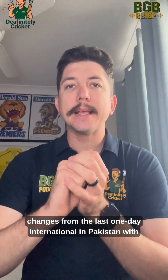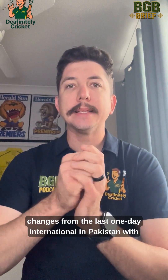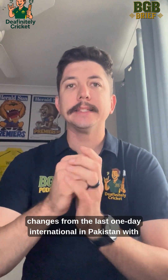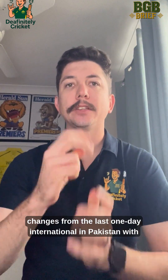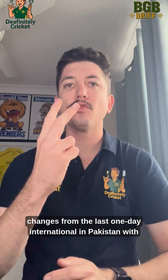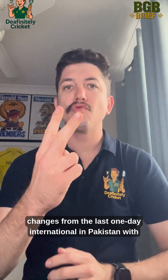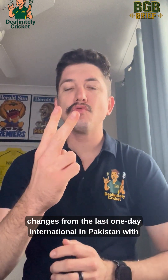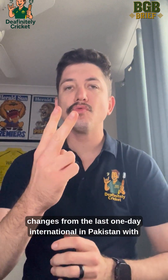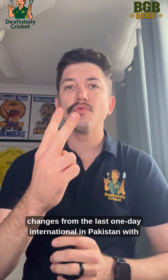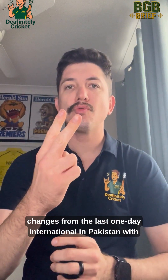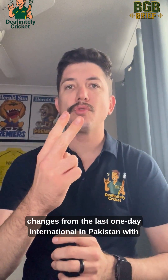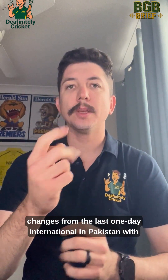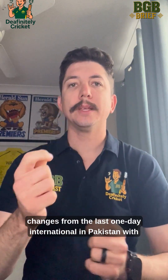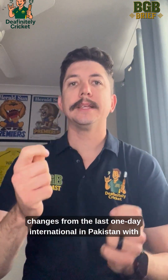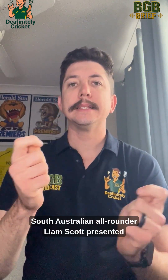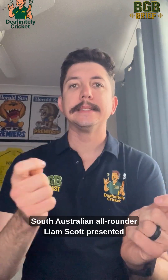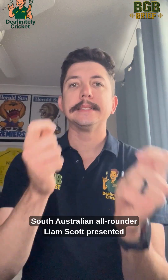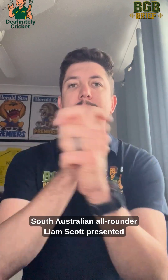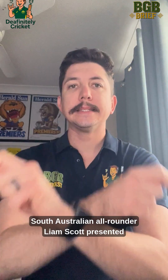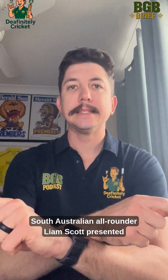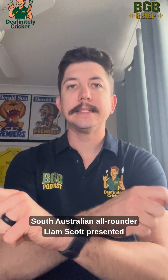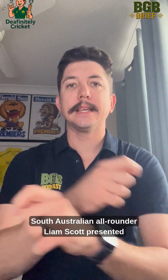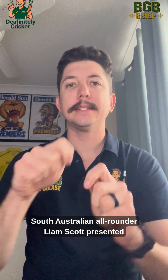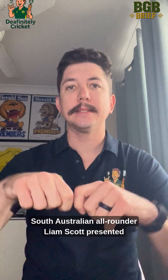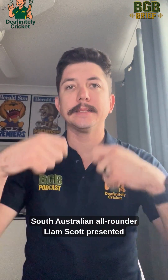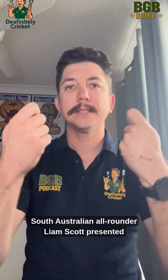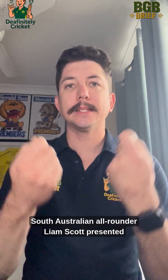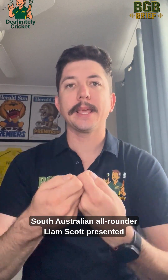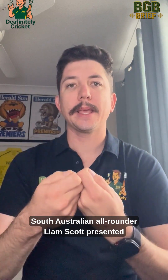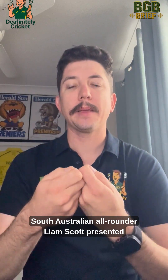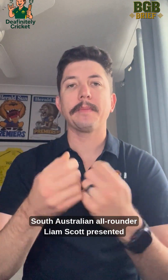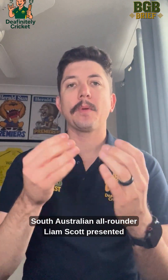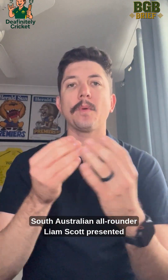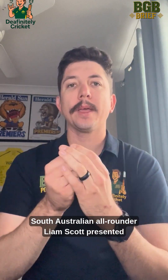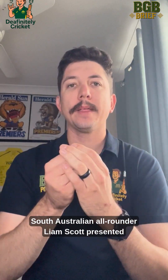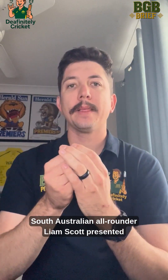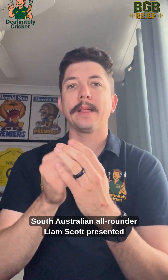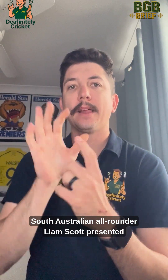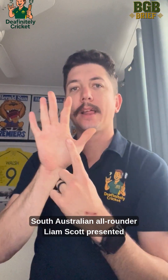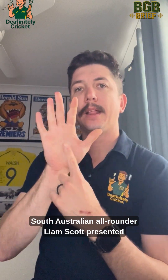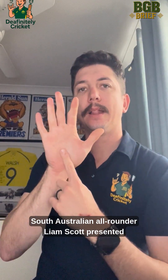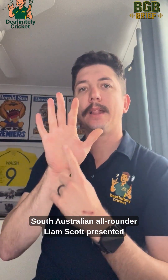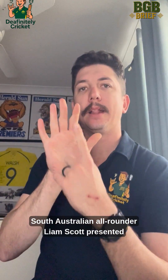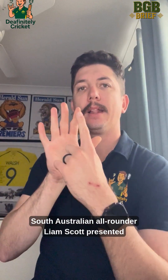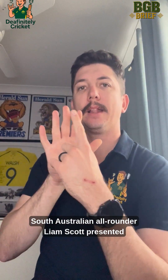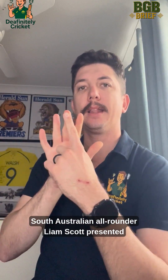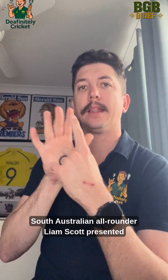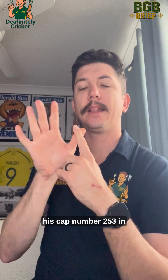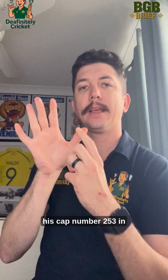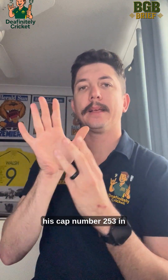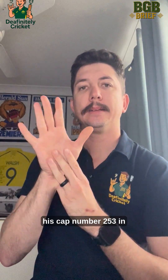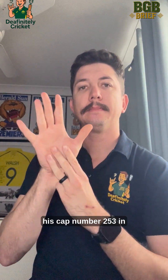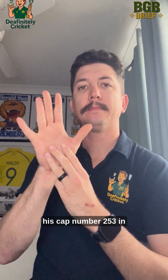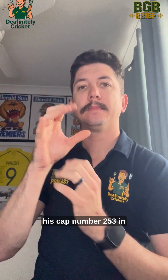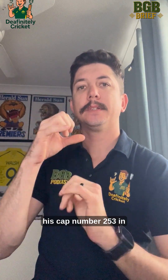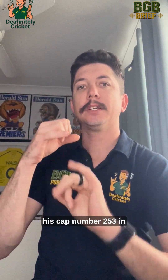Pakistan, with South Australian all-rounder Liam Scott presented his cap